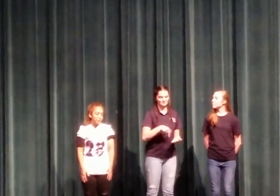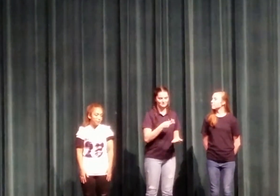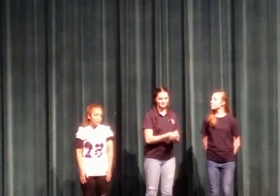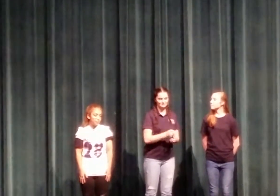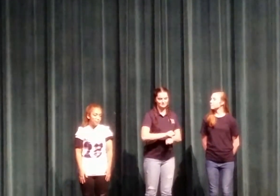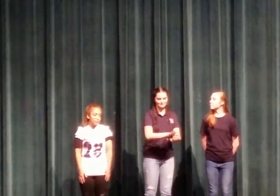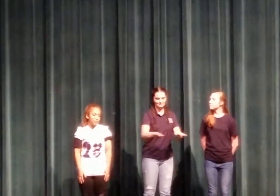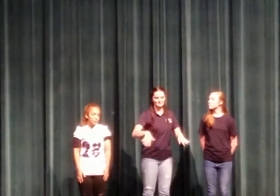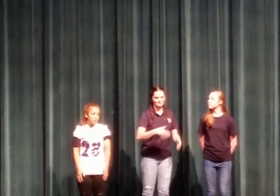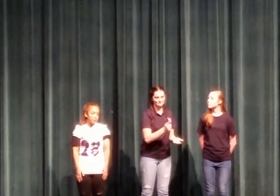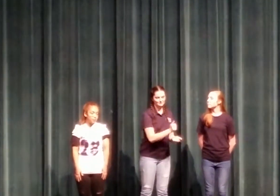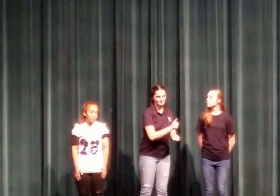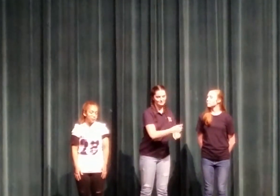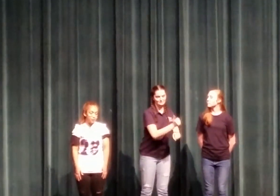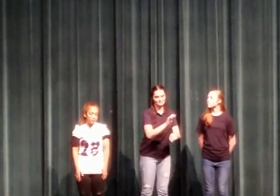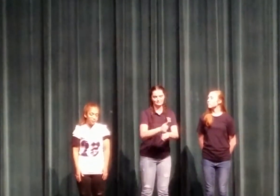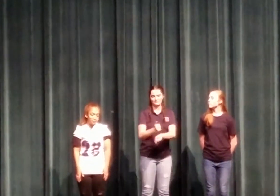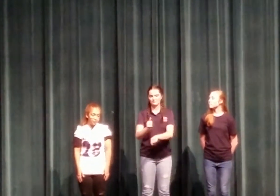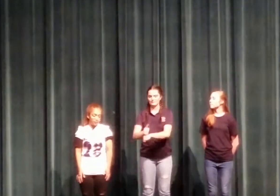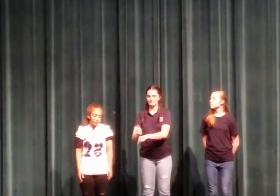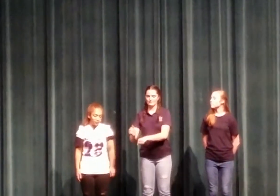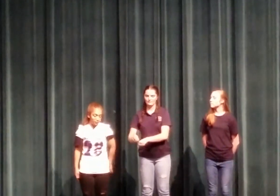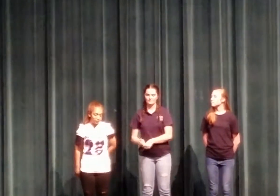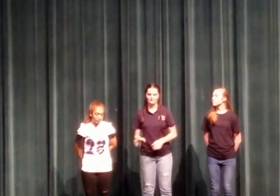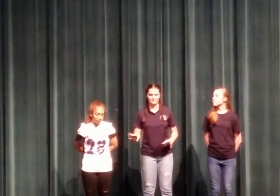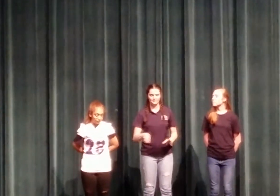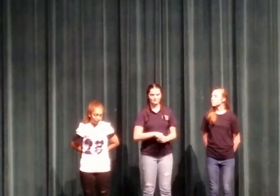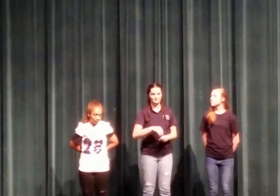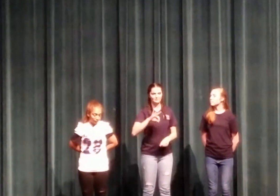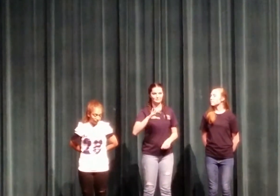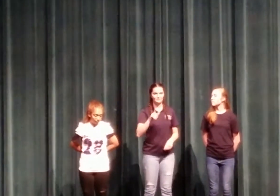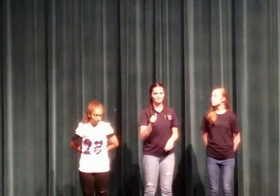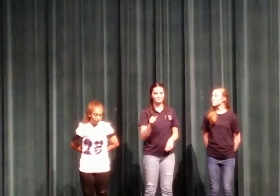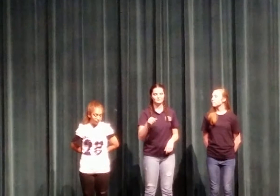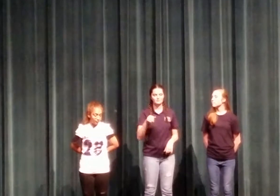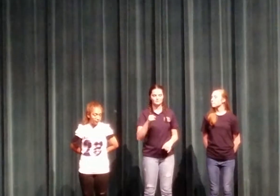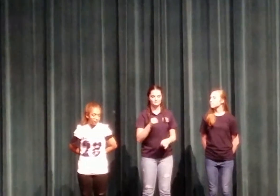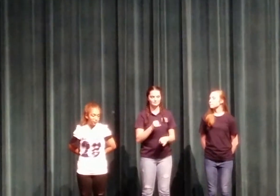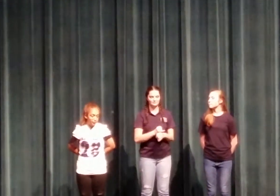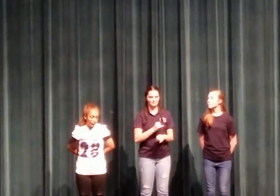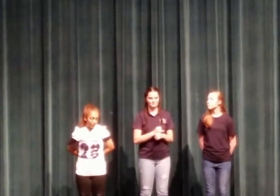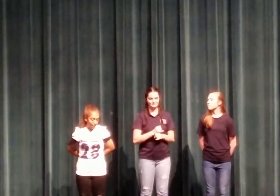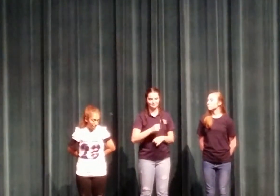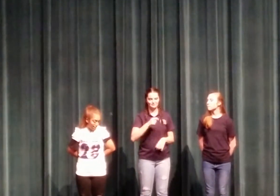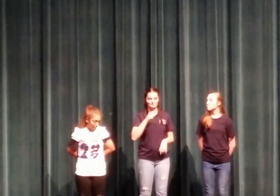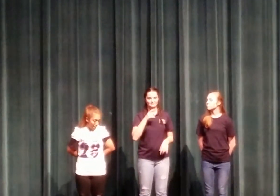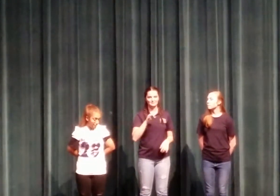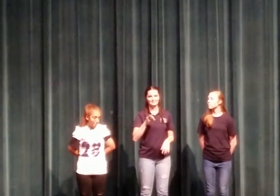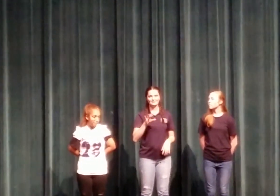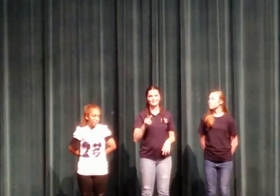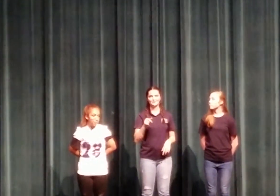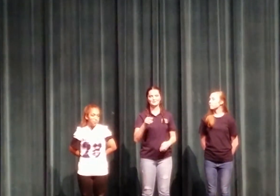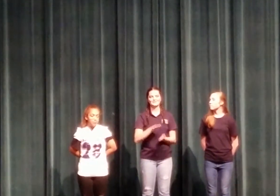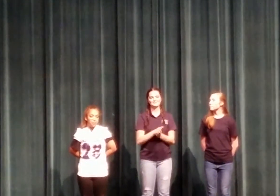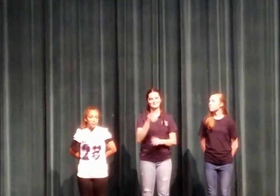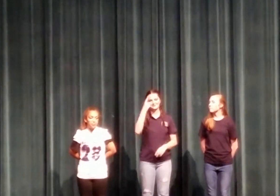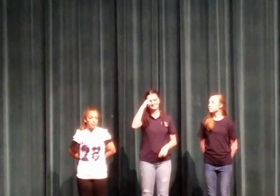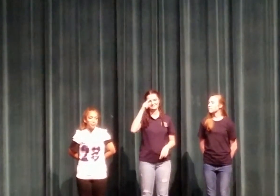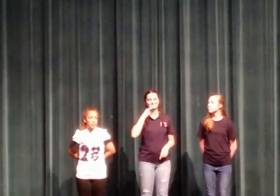and opened schools in all the states, including one in St. Augustine, Florida, Florida School for the Deaf and Blind. Thank